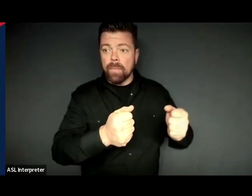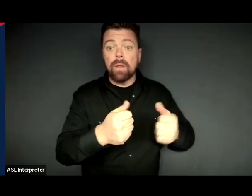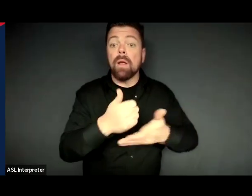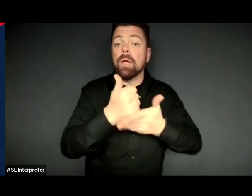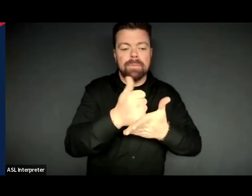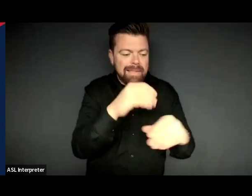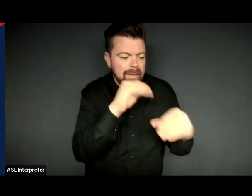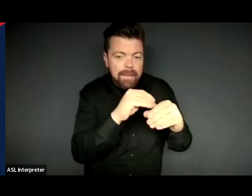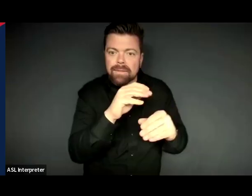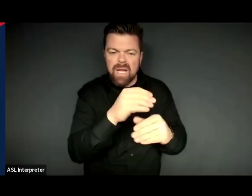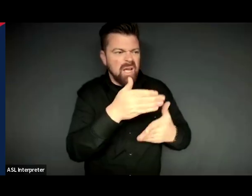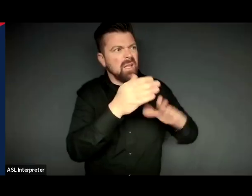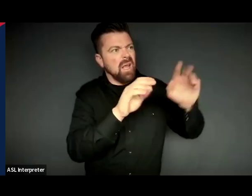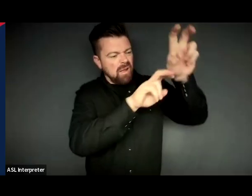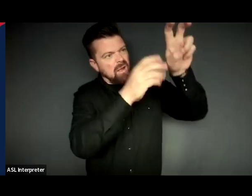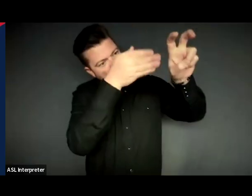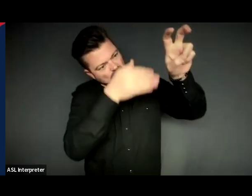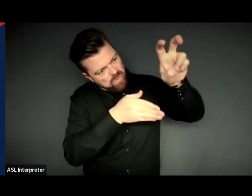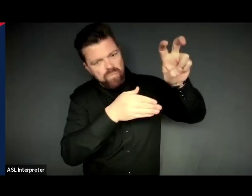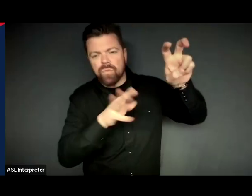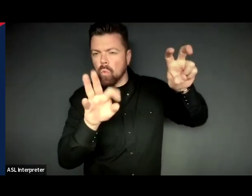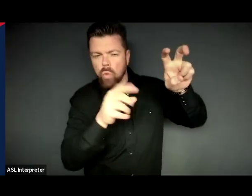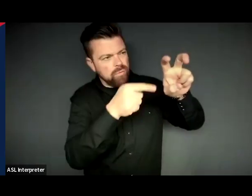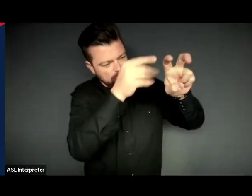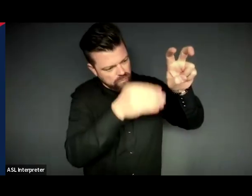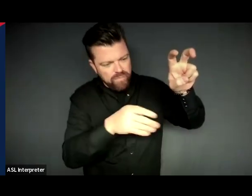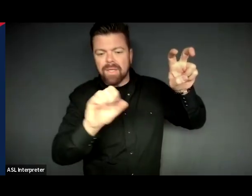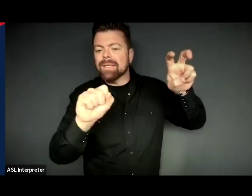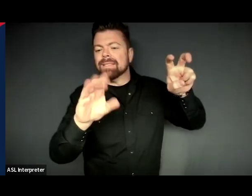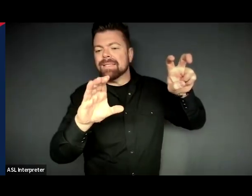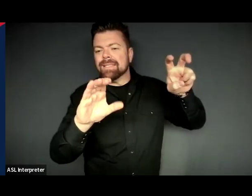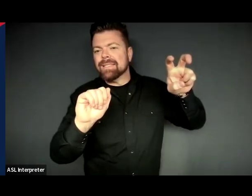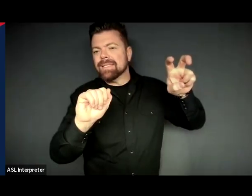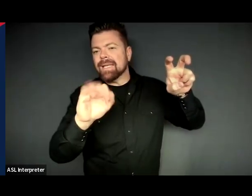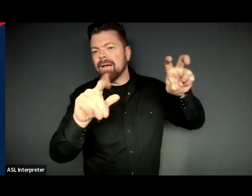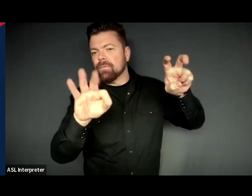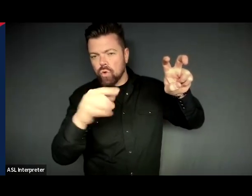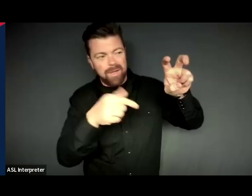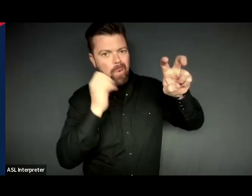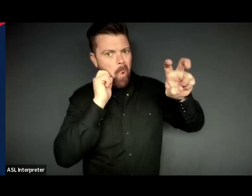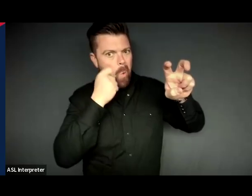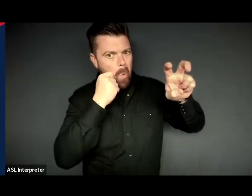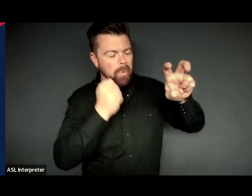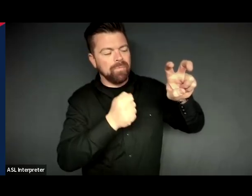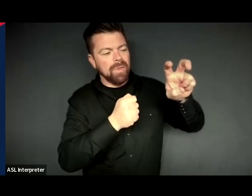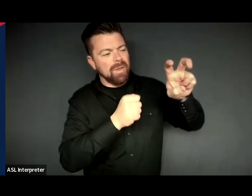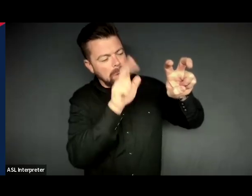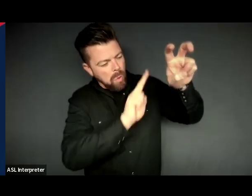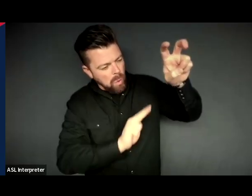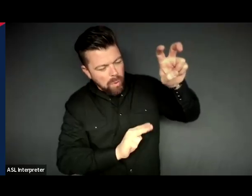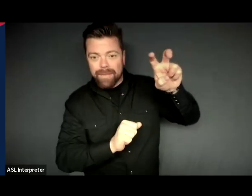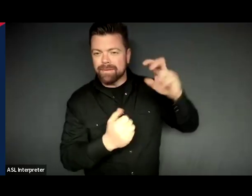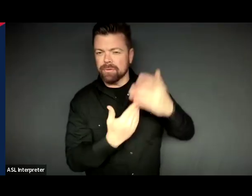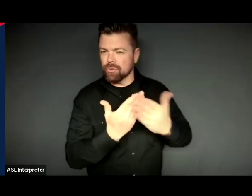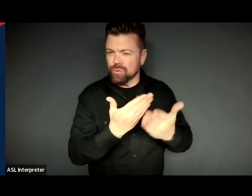the inside. Kind of cool. So scaffolding is very good. Very cool. These are all new things. And so you might not be able to get this